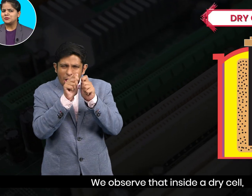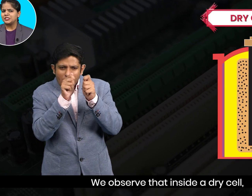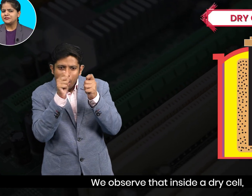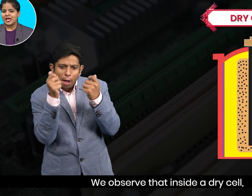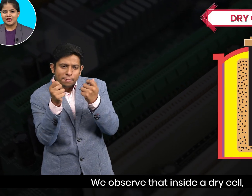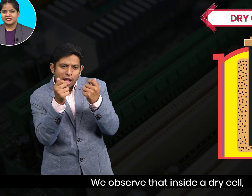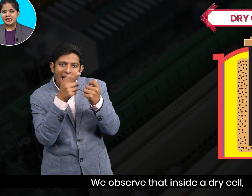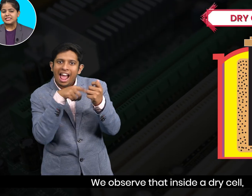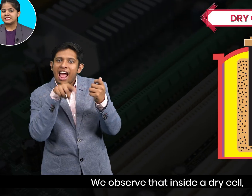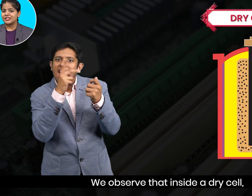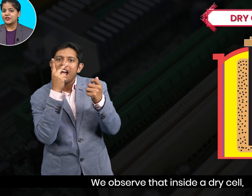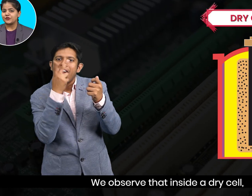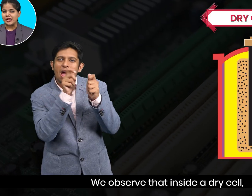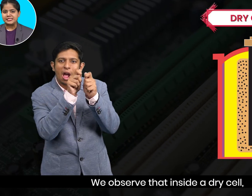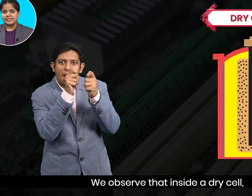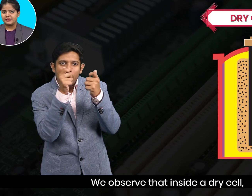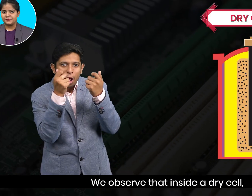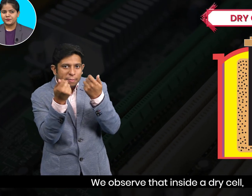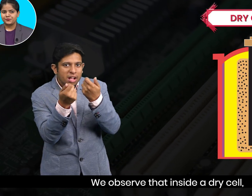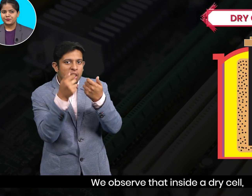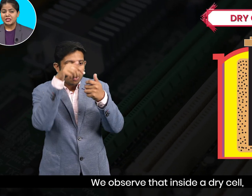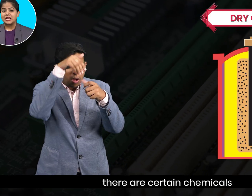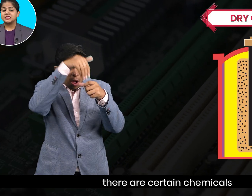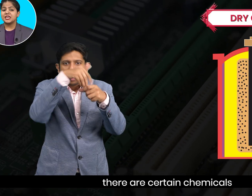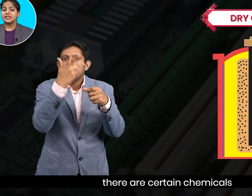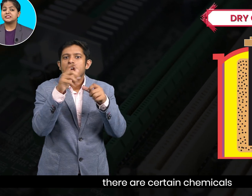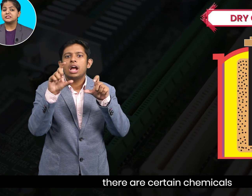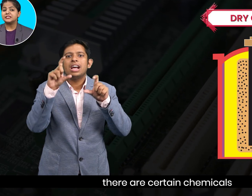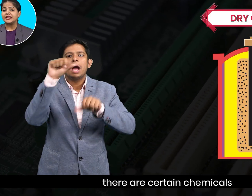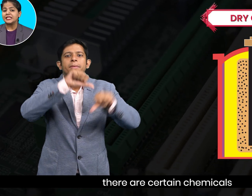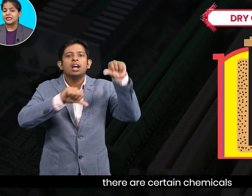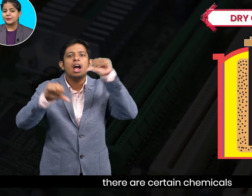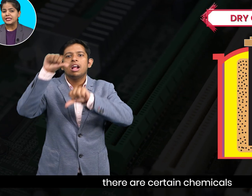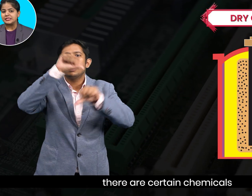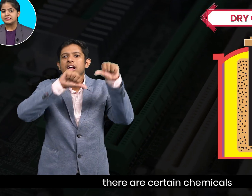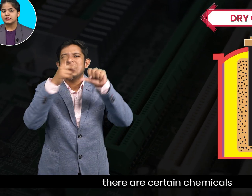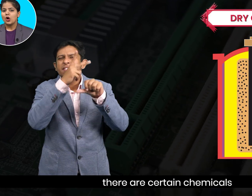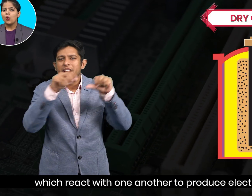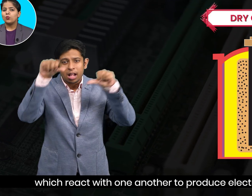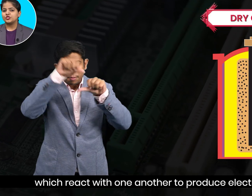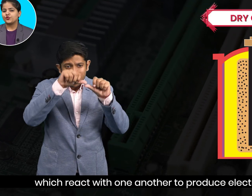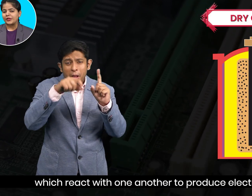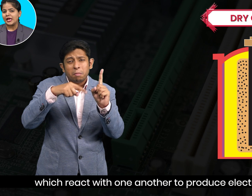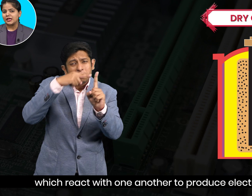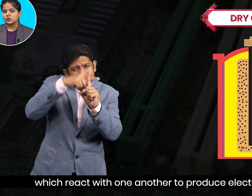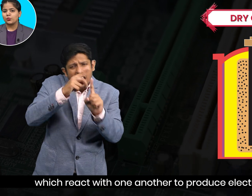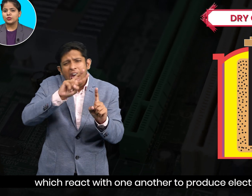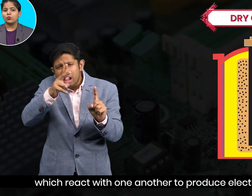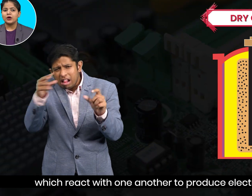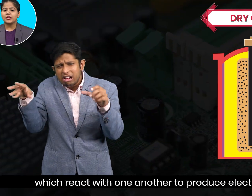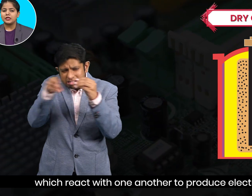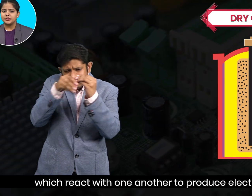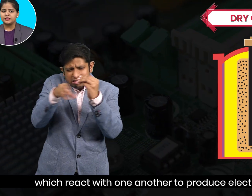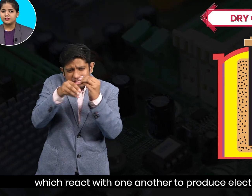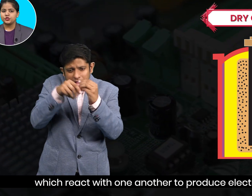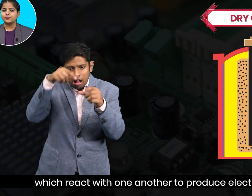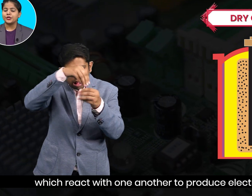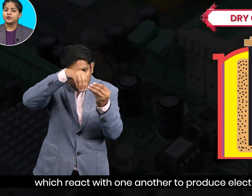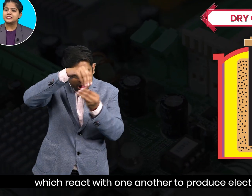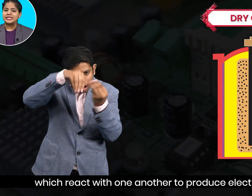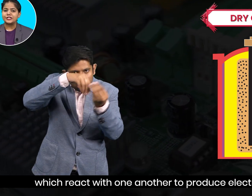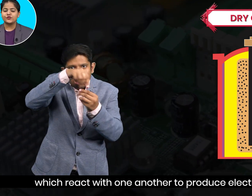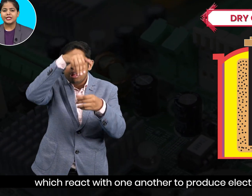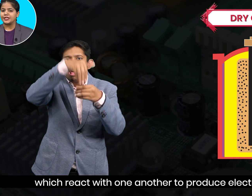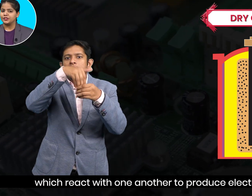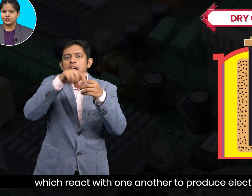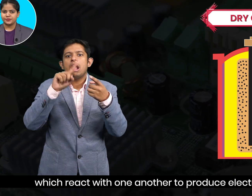We observe that inside a dry cell, there are certain chemicals which react with one another to